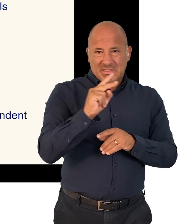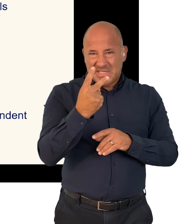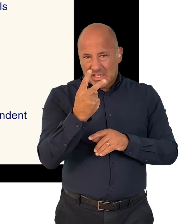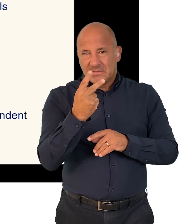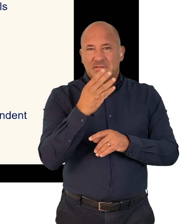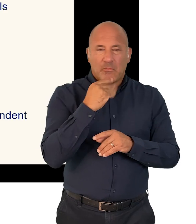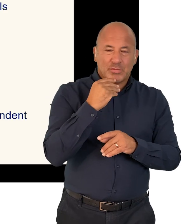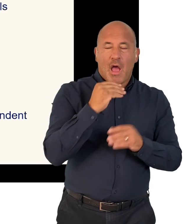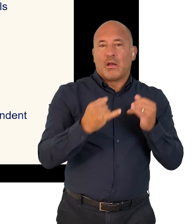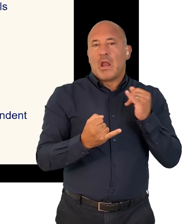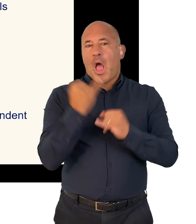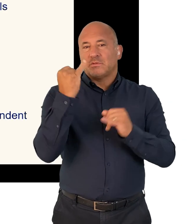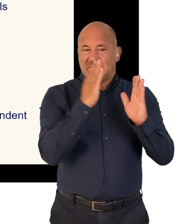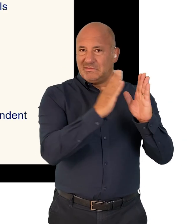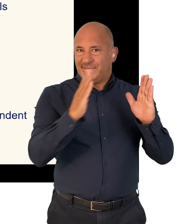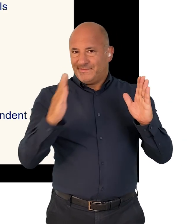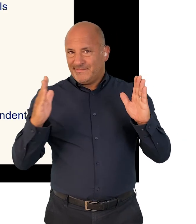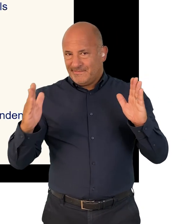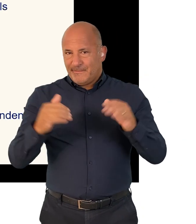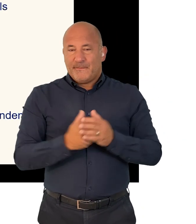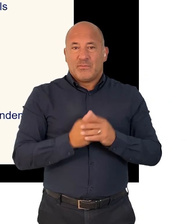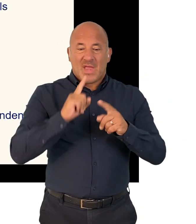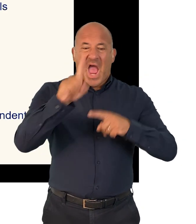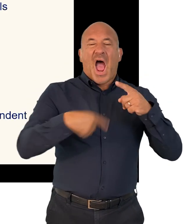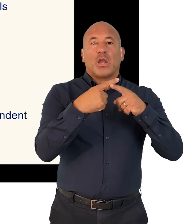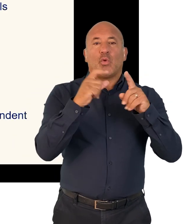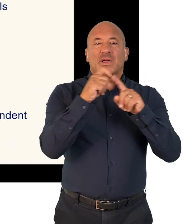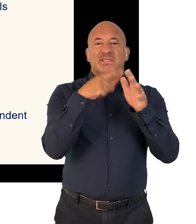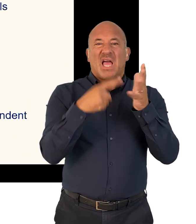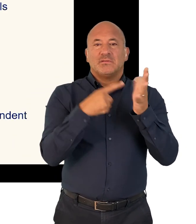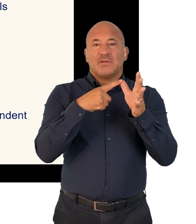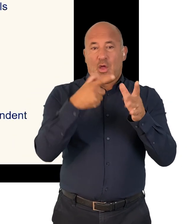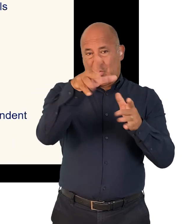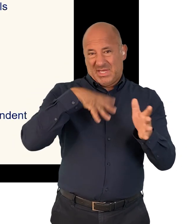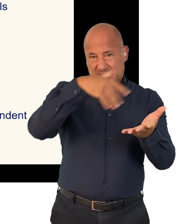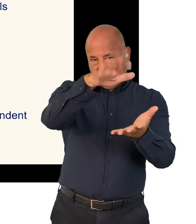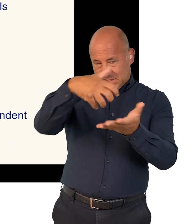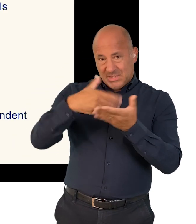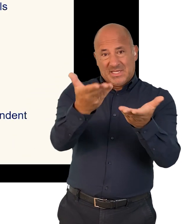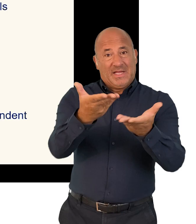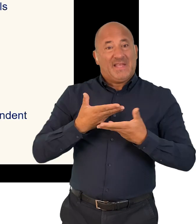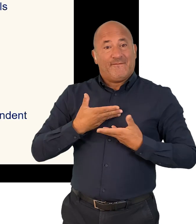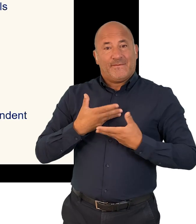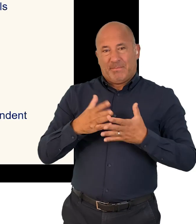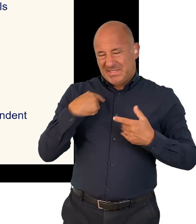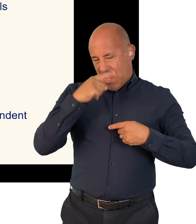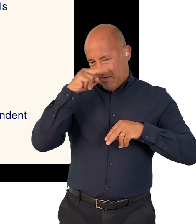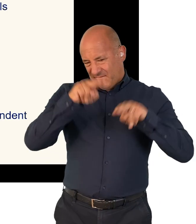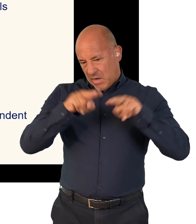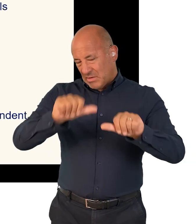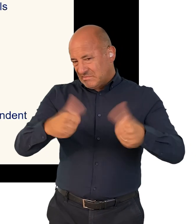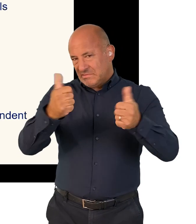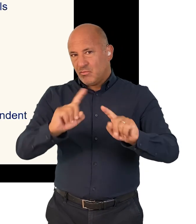second, interim, and final. Annual data collection will be submitted by you to ensure that we can evaluate